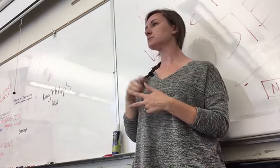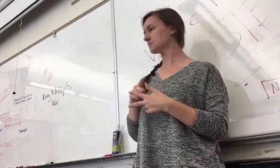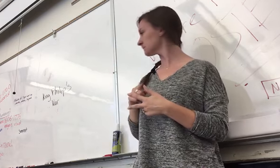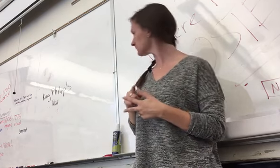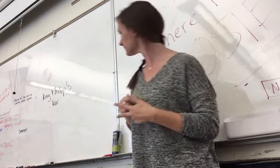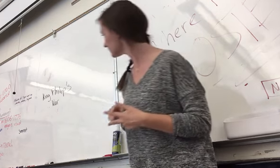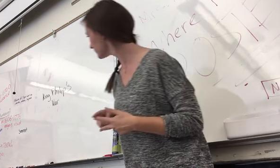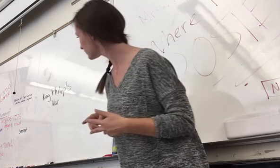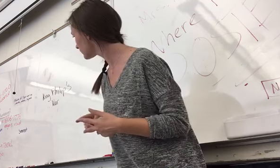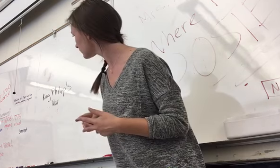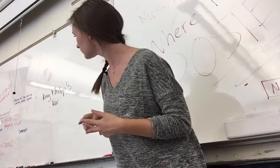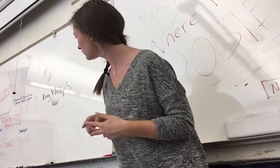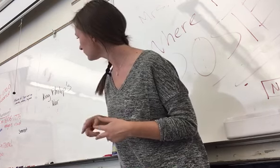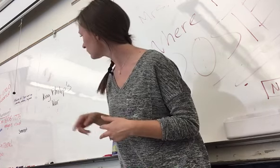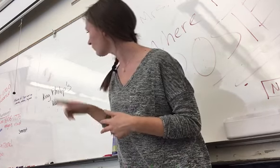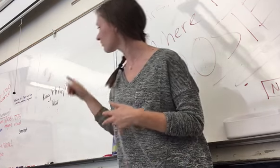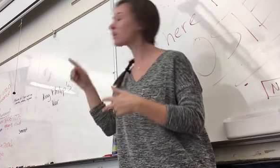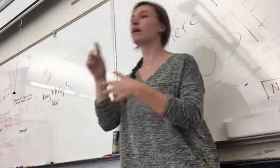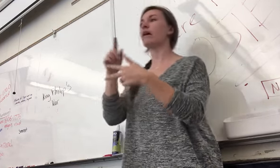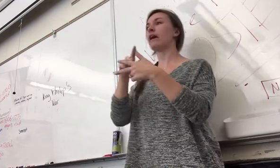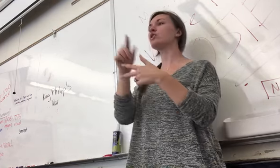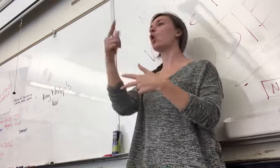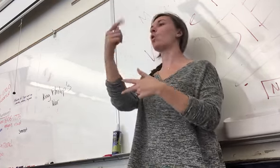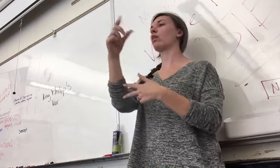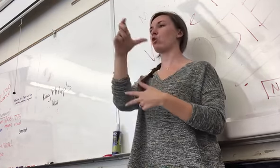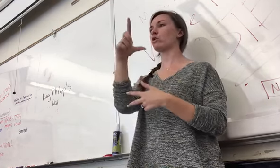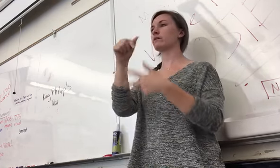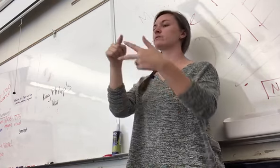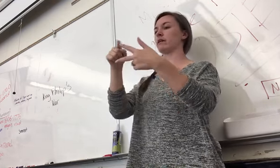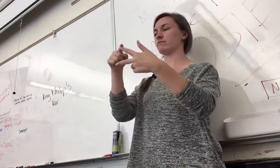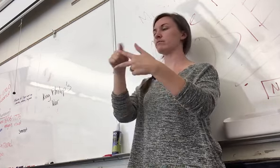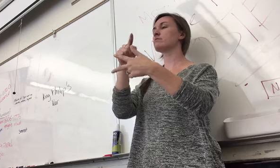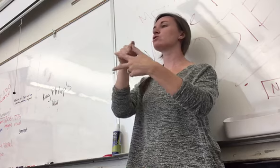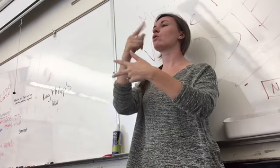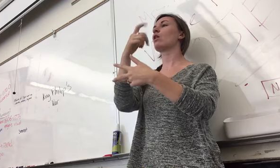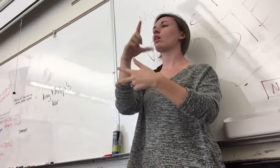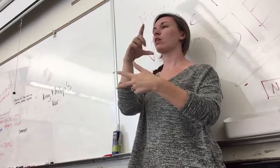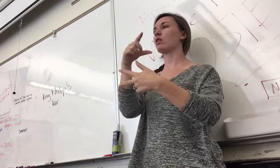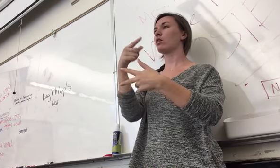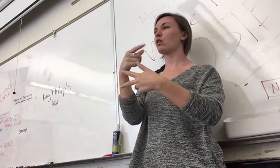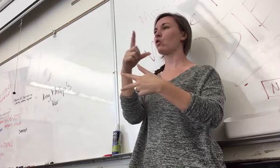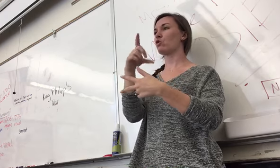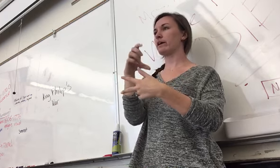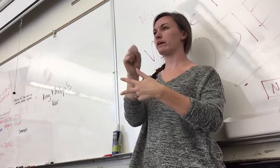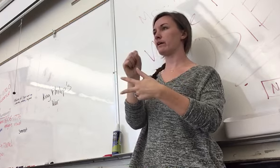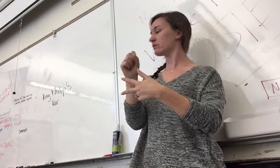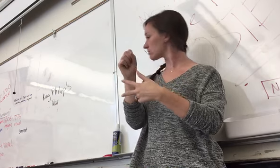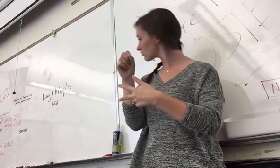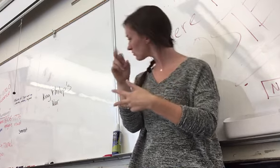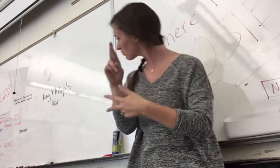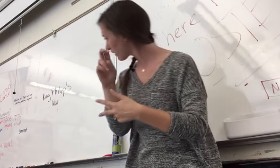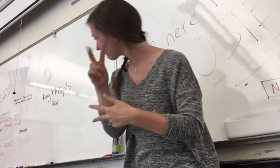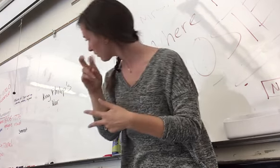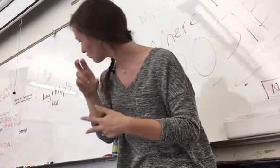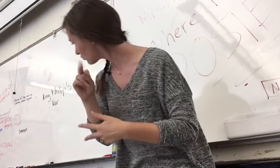And then these two, Great Awakening and Glorious Revolution, are going to be religion questions.